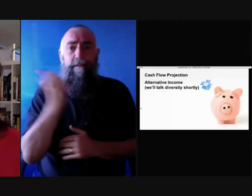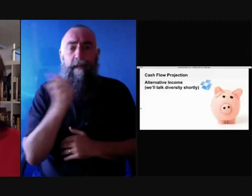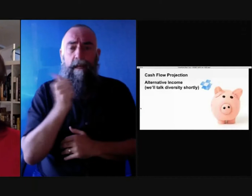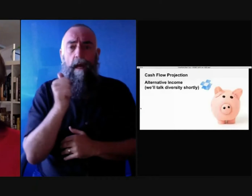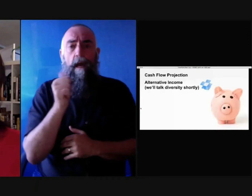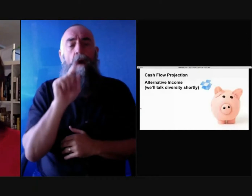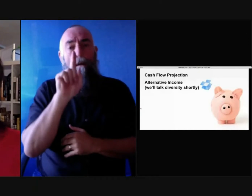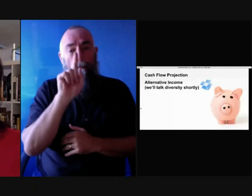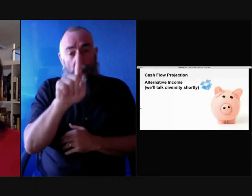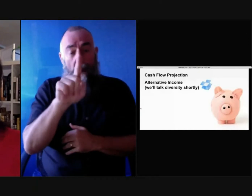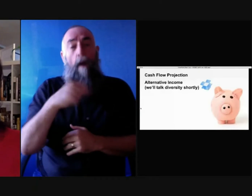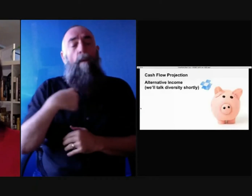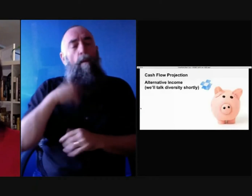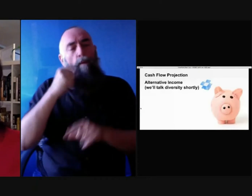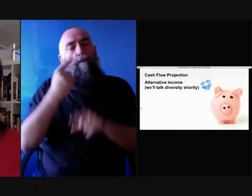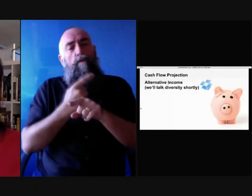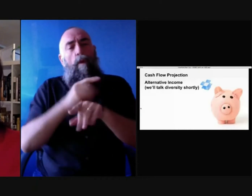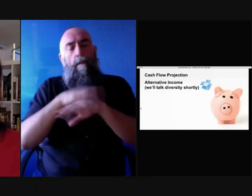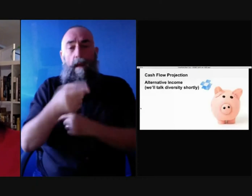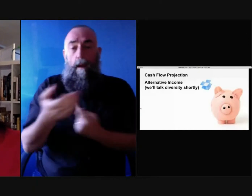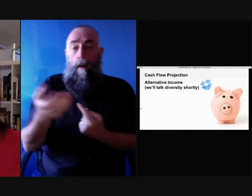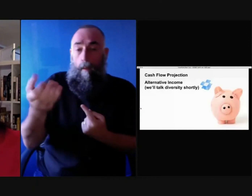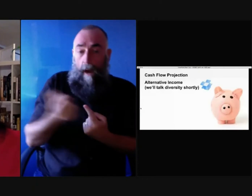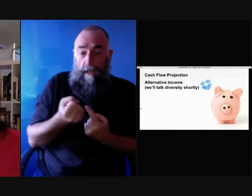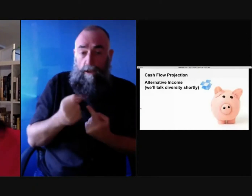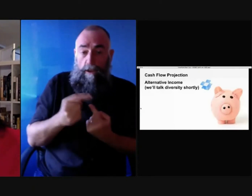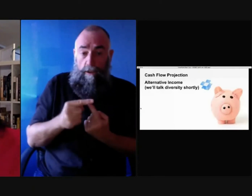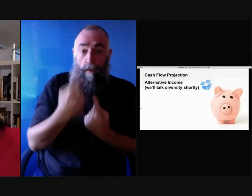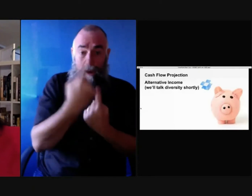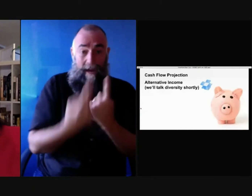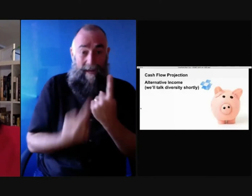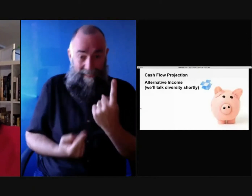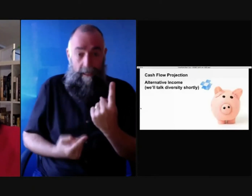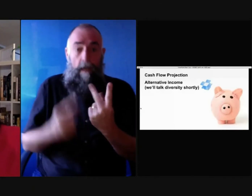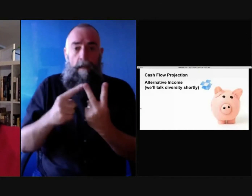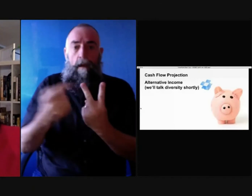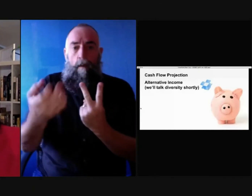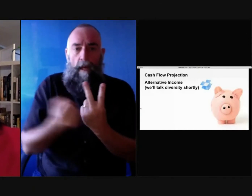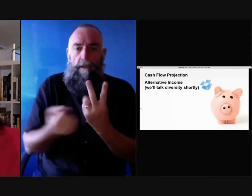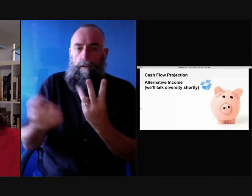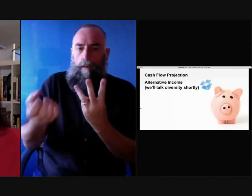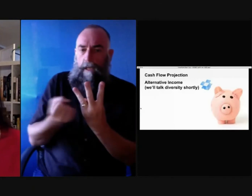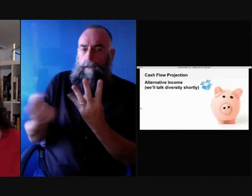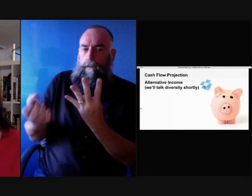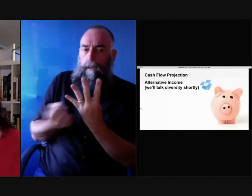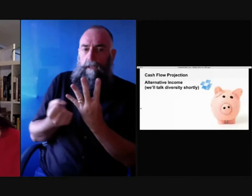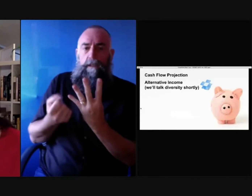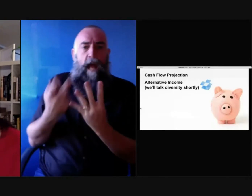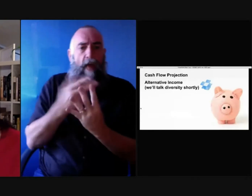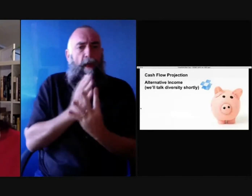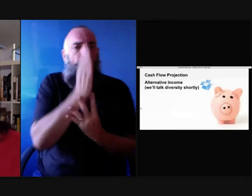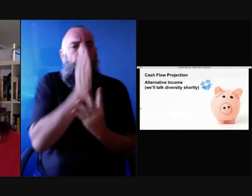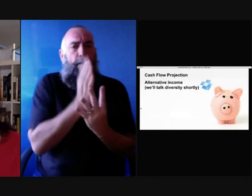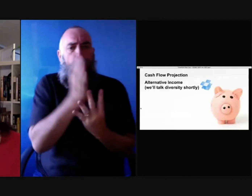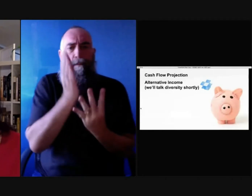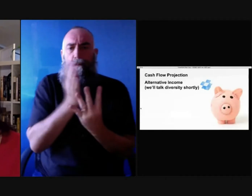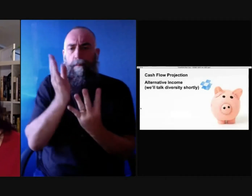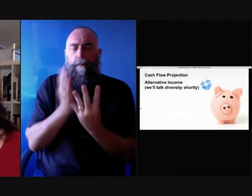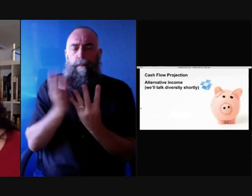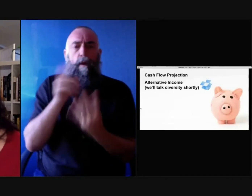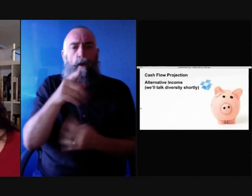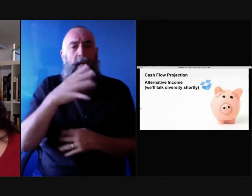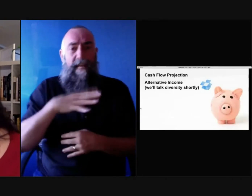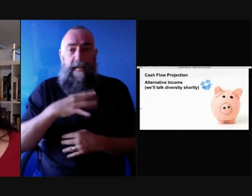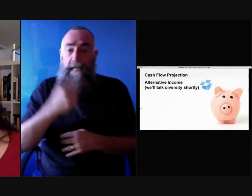income shortly, but I'm now suggesting alternative income. Think about every different place where you could possibly make